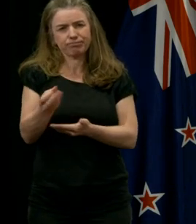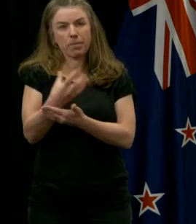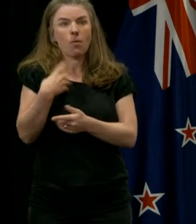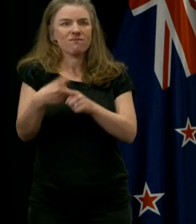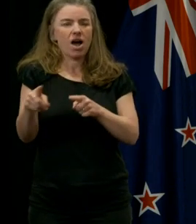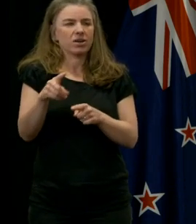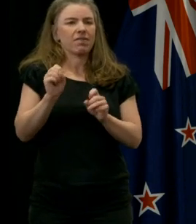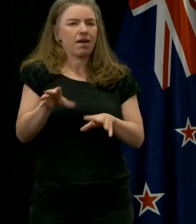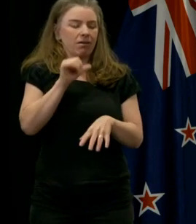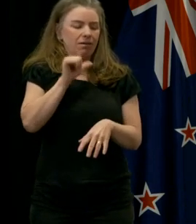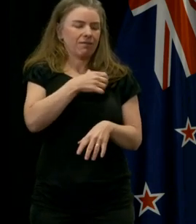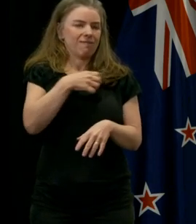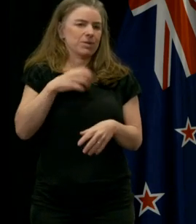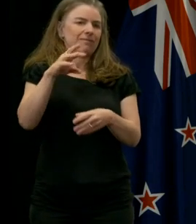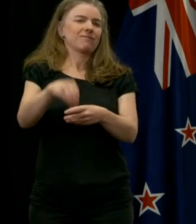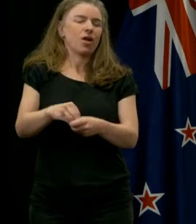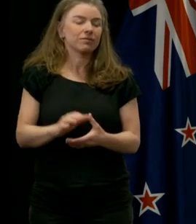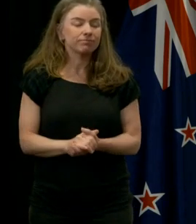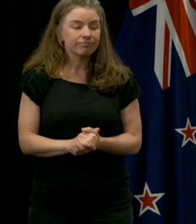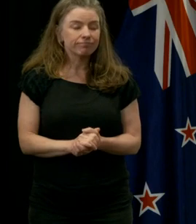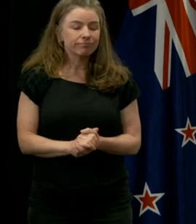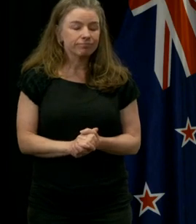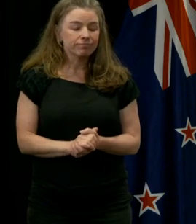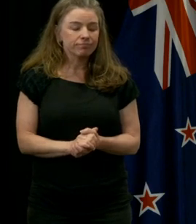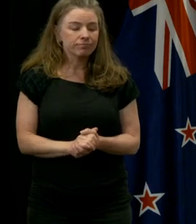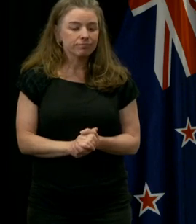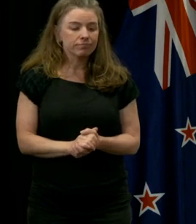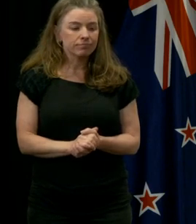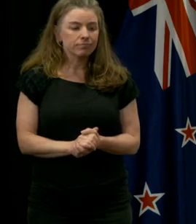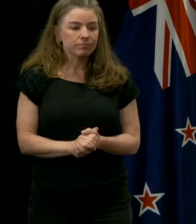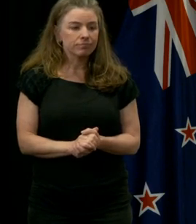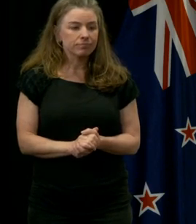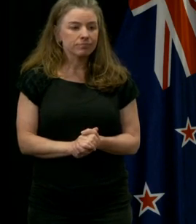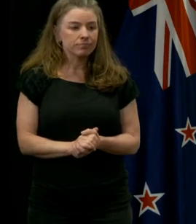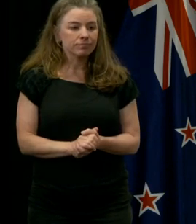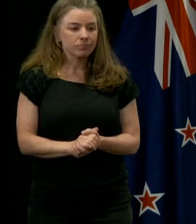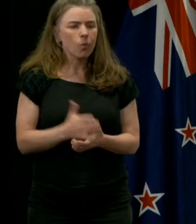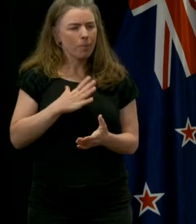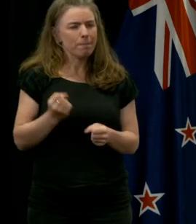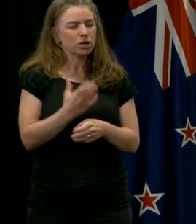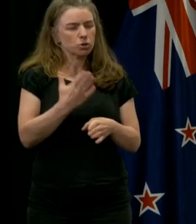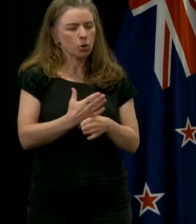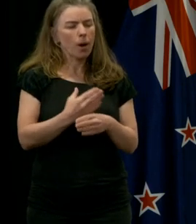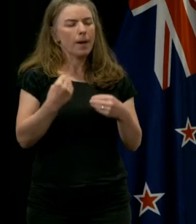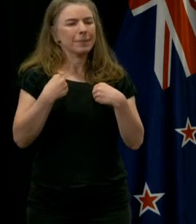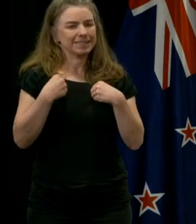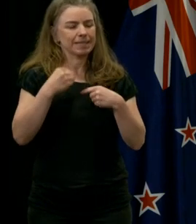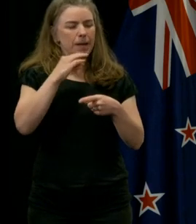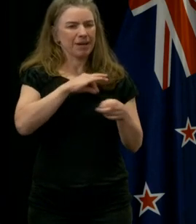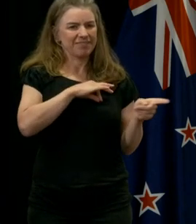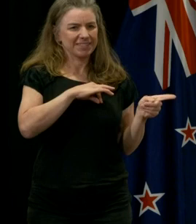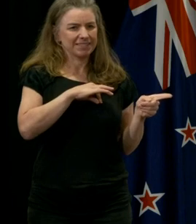faster. In order to ensure that the benefits of this scheme reach the businesses we need it to, the government will